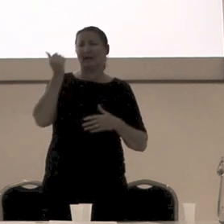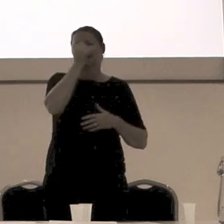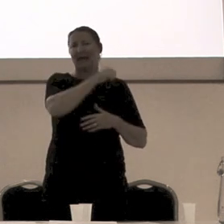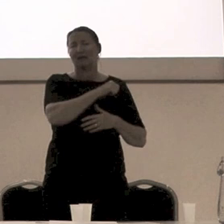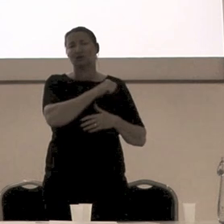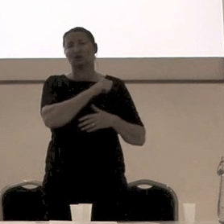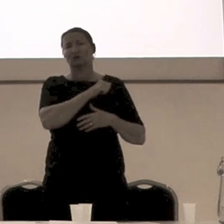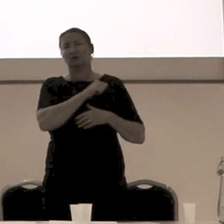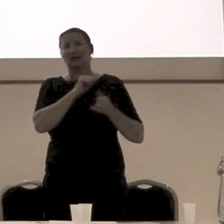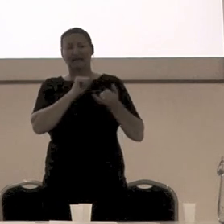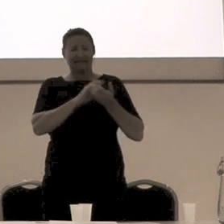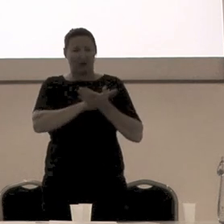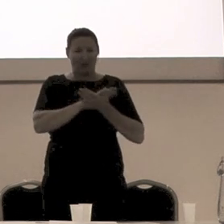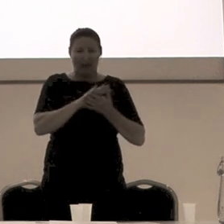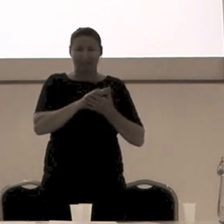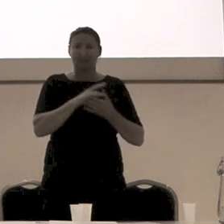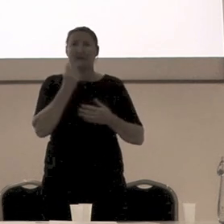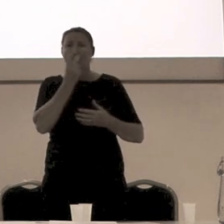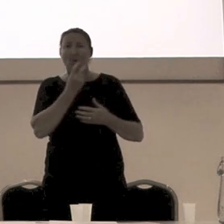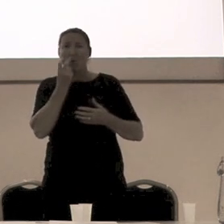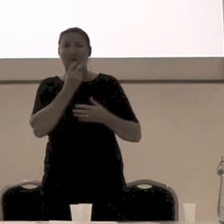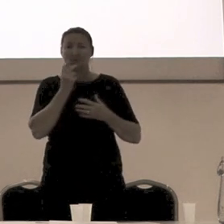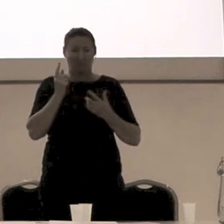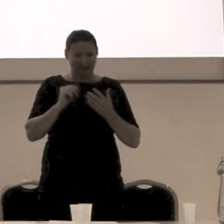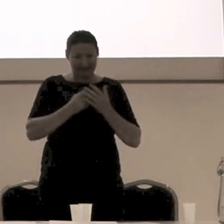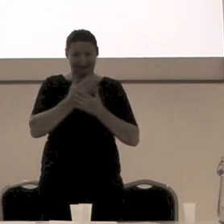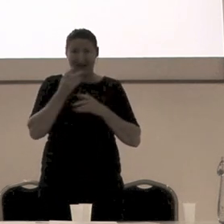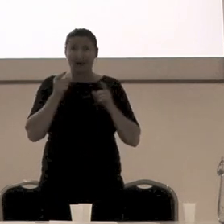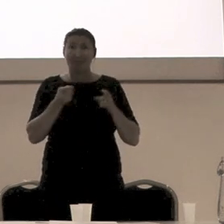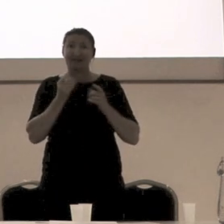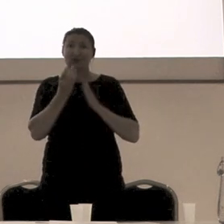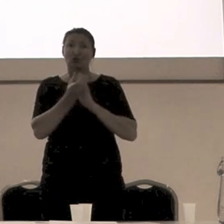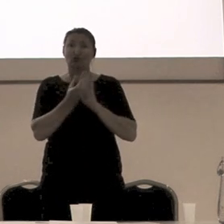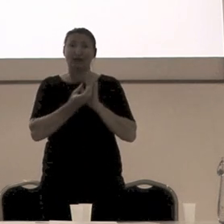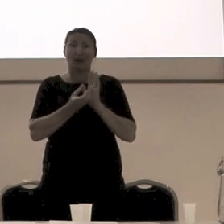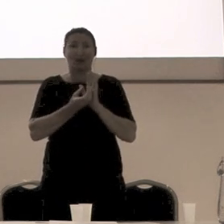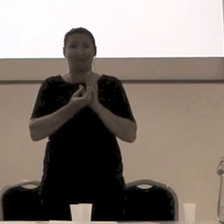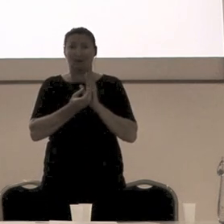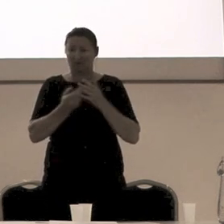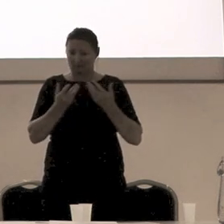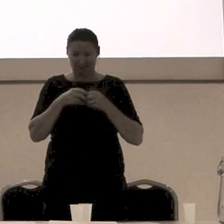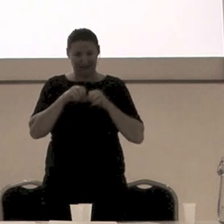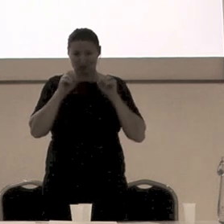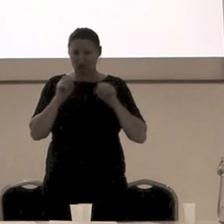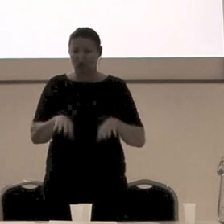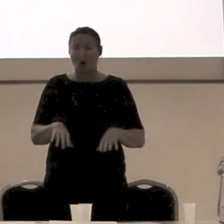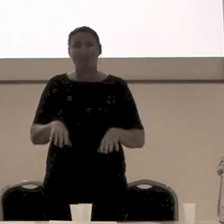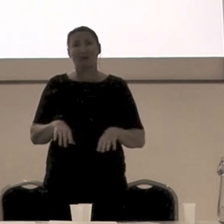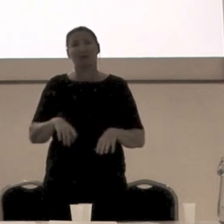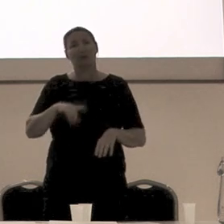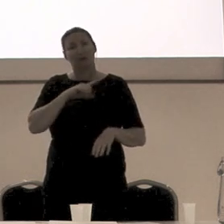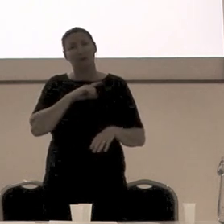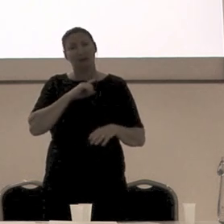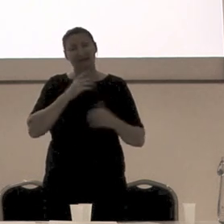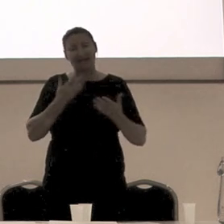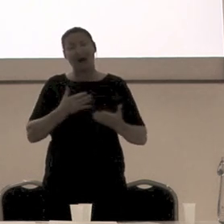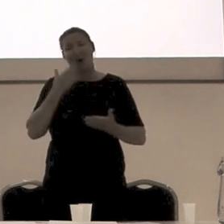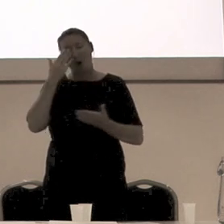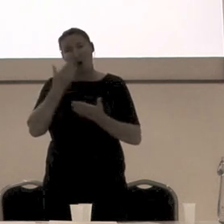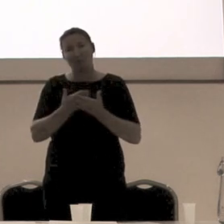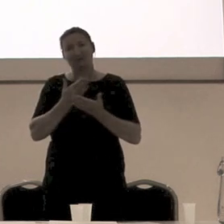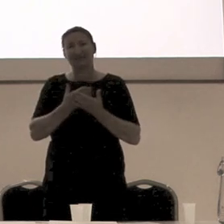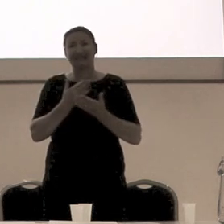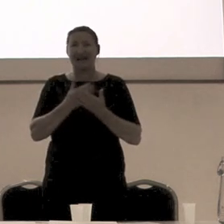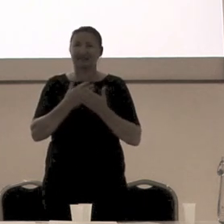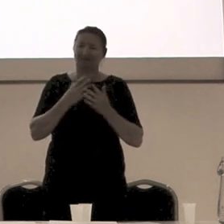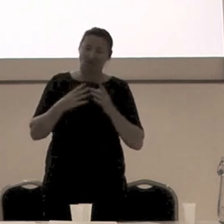developed whole methods of doing that. But it was all now being pushed out of the way by the obsession for